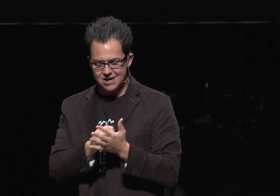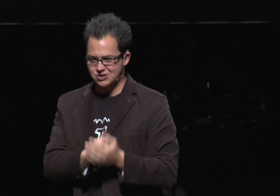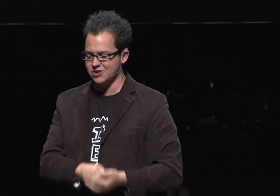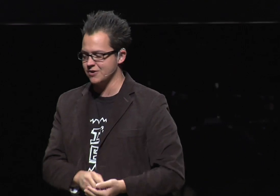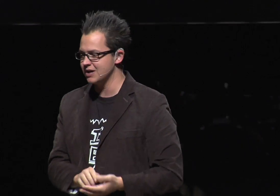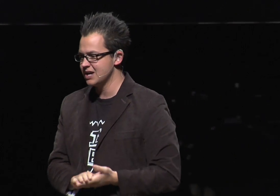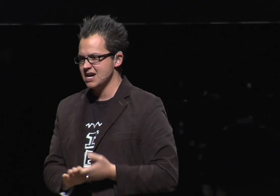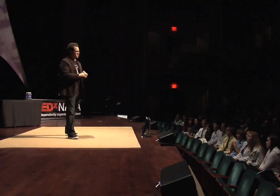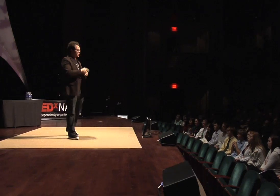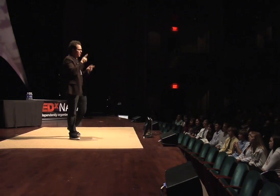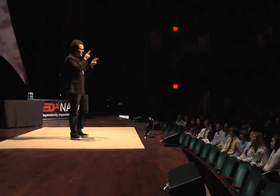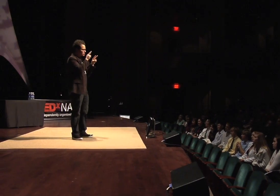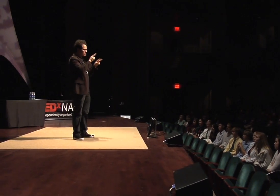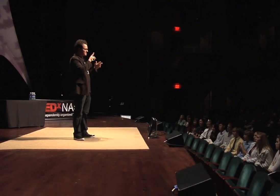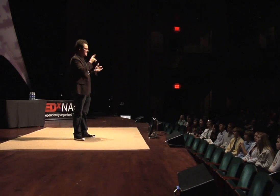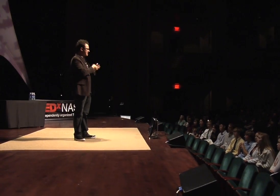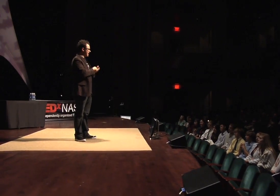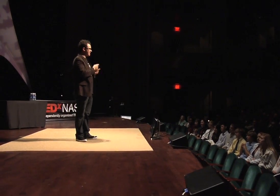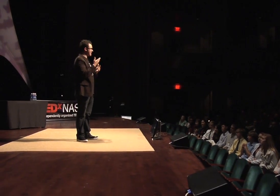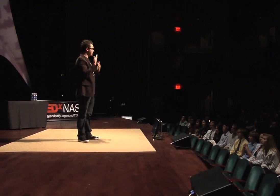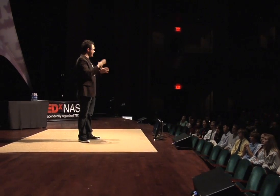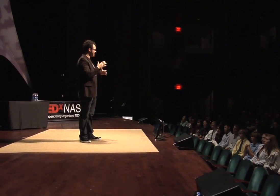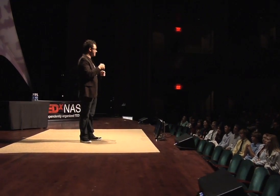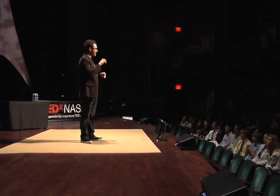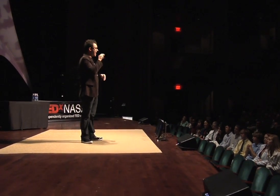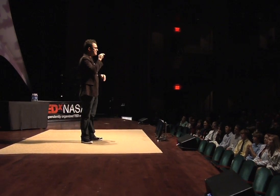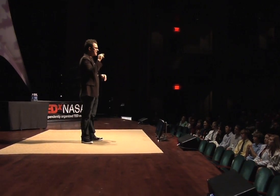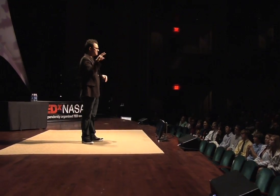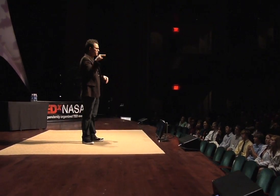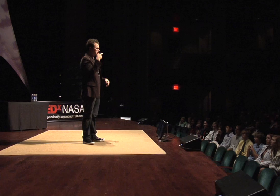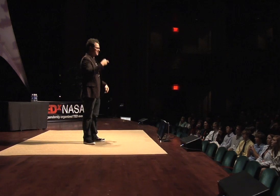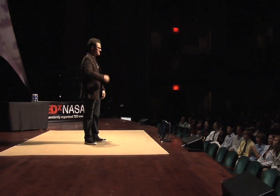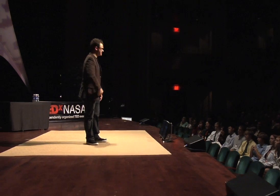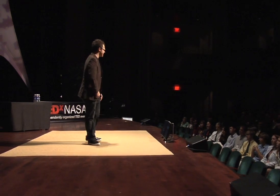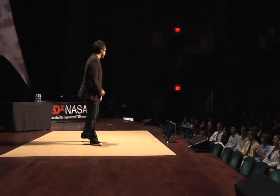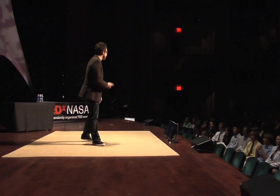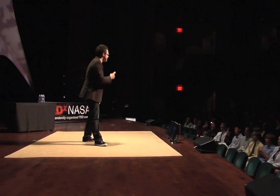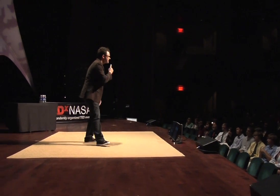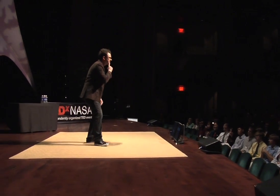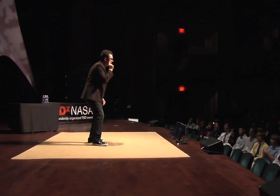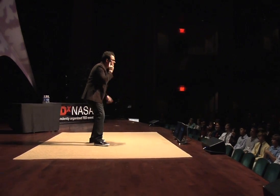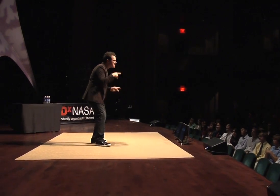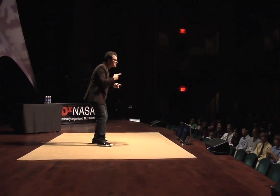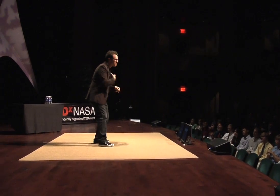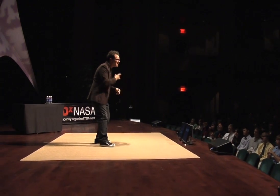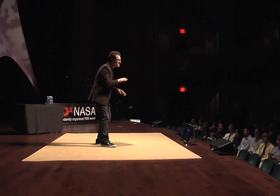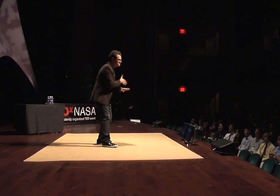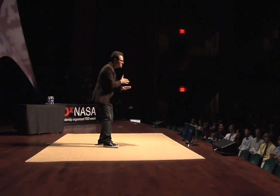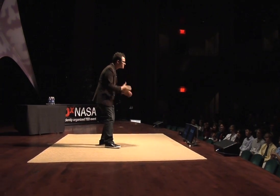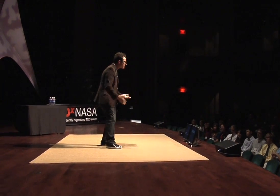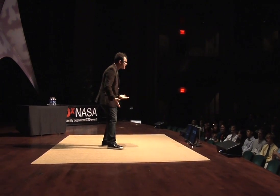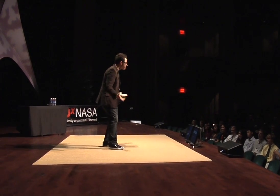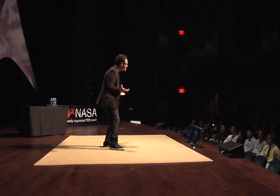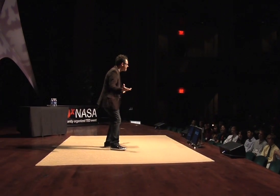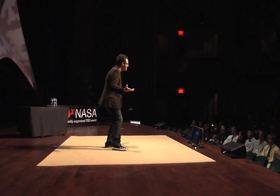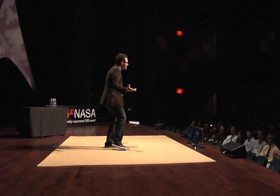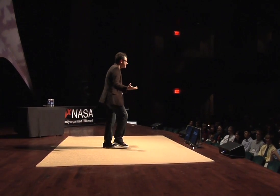to." So we're watching the video, and at the end of it, Eminem looks at me and he's like, "Deaf people like music?" He's